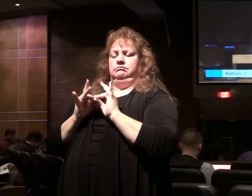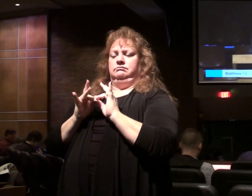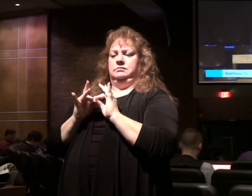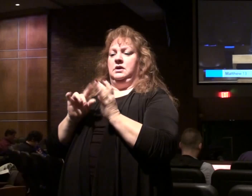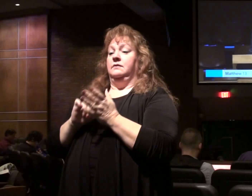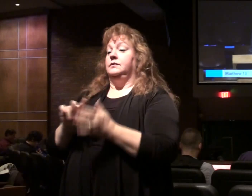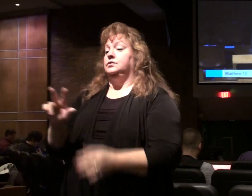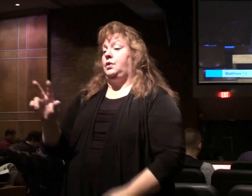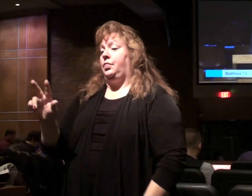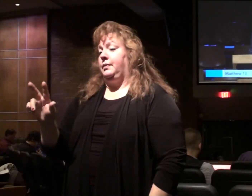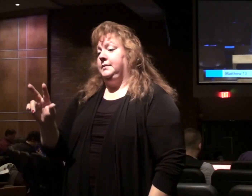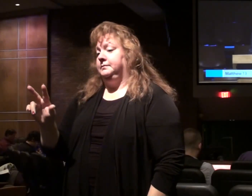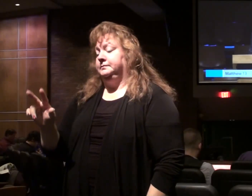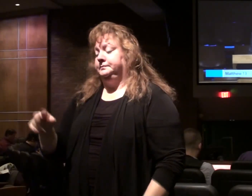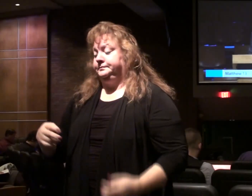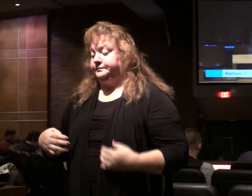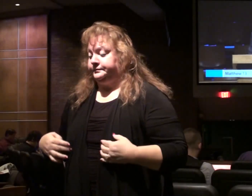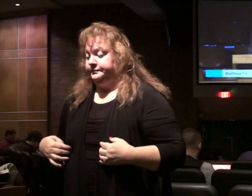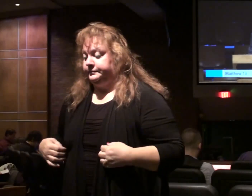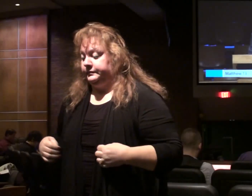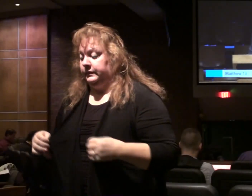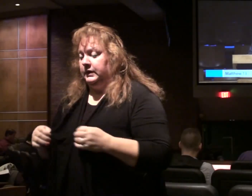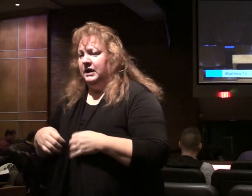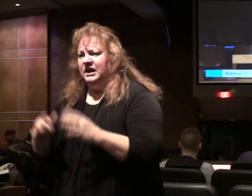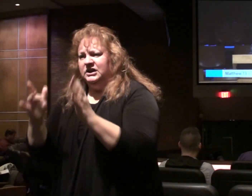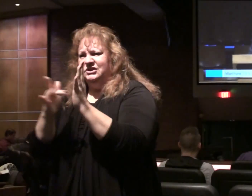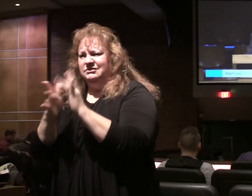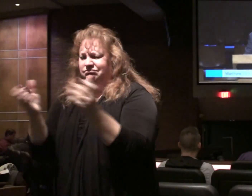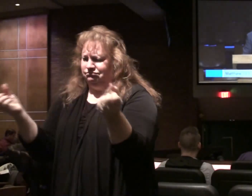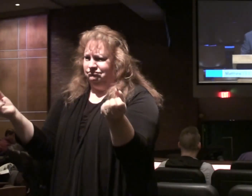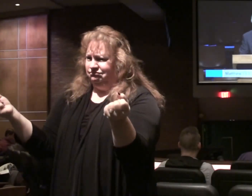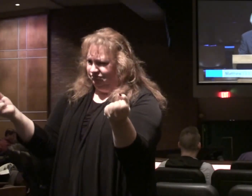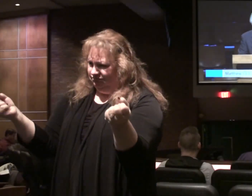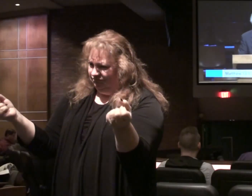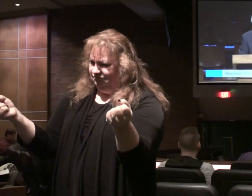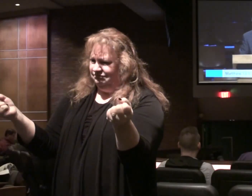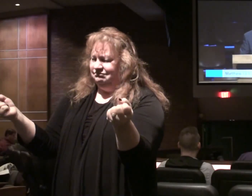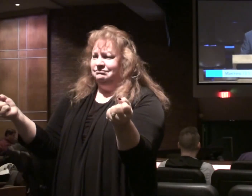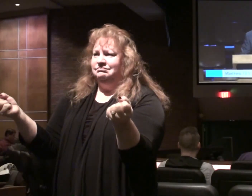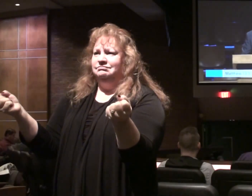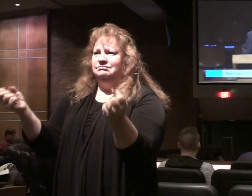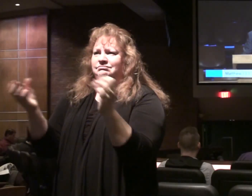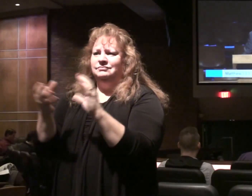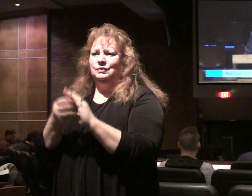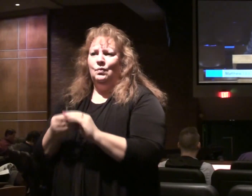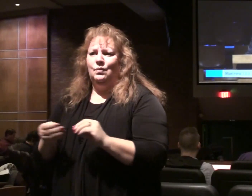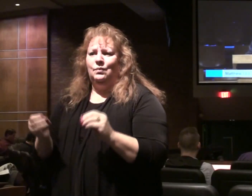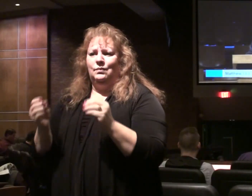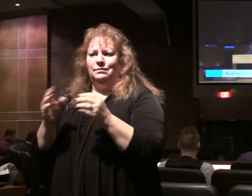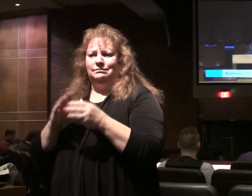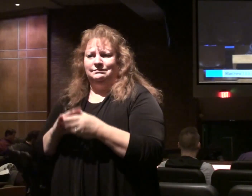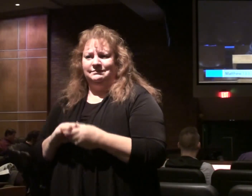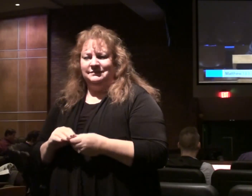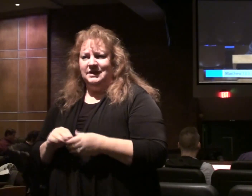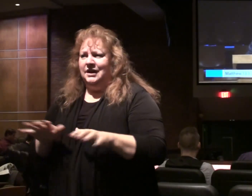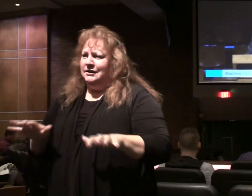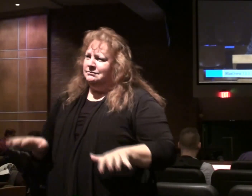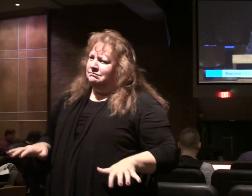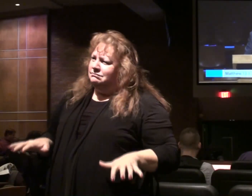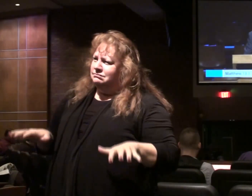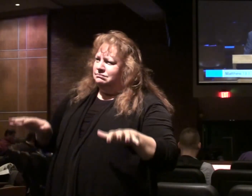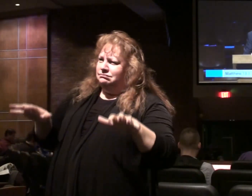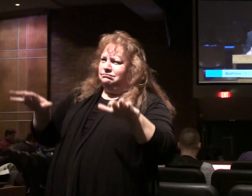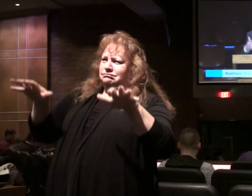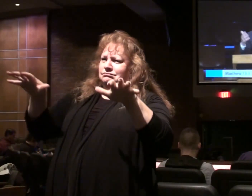Verse 3 of chapter 13. He spoke many things to them in parables. And this is to the large crowds in